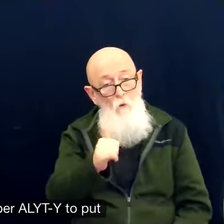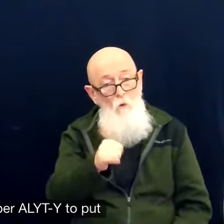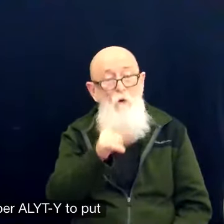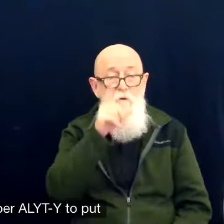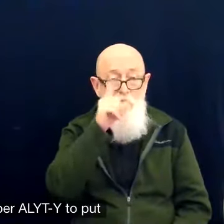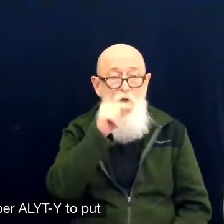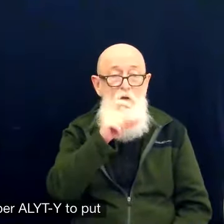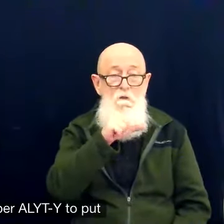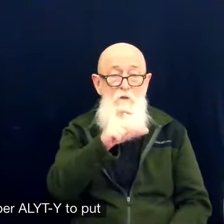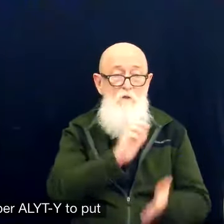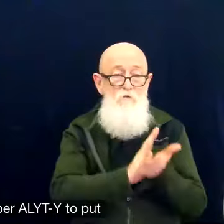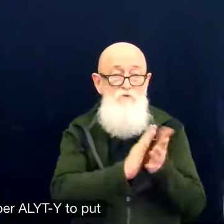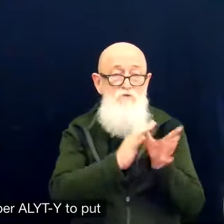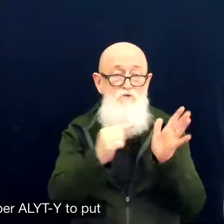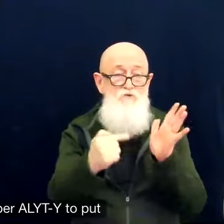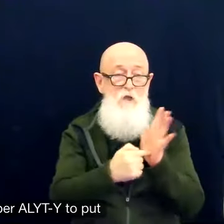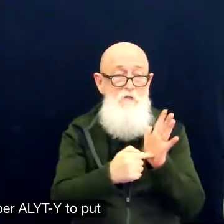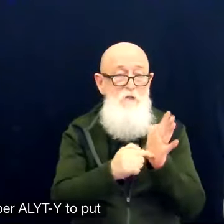chat using Alt-H.